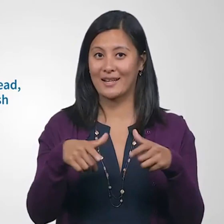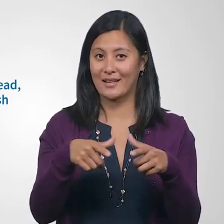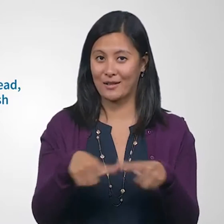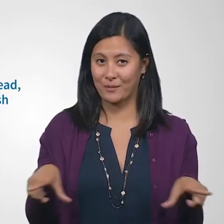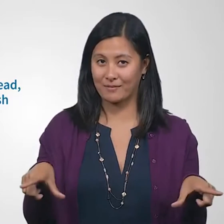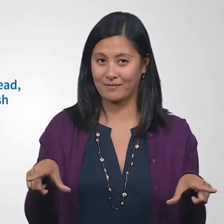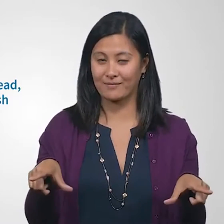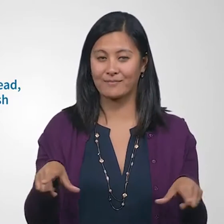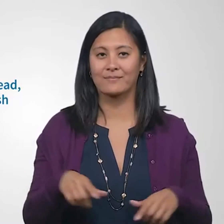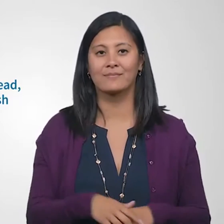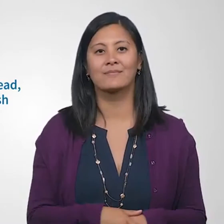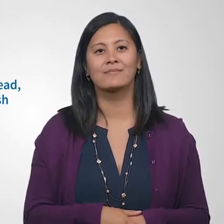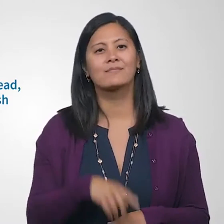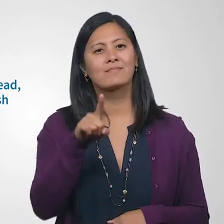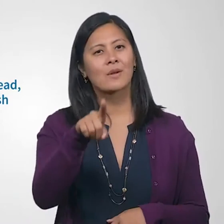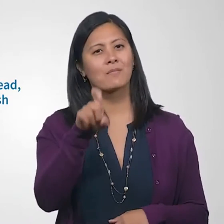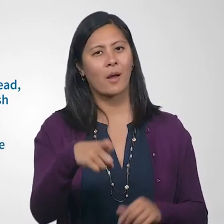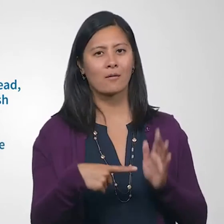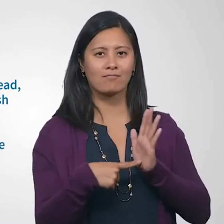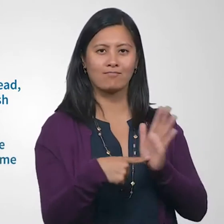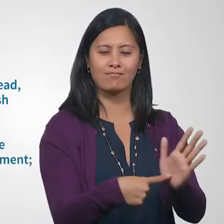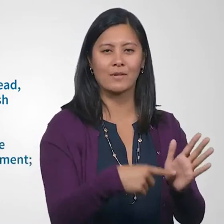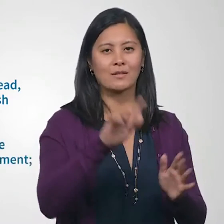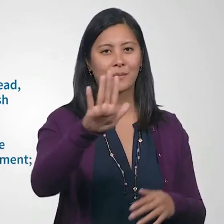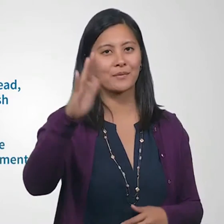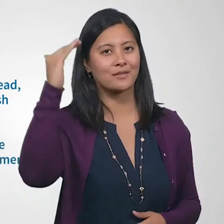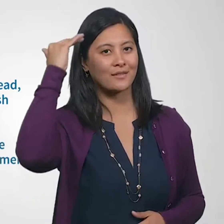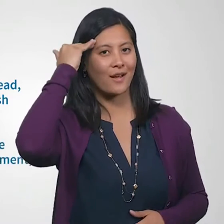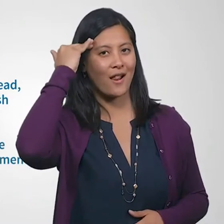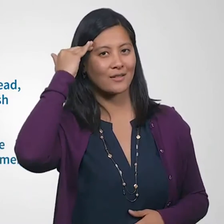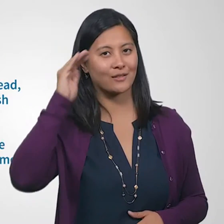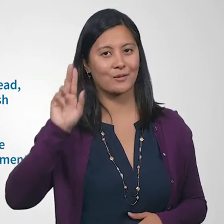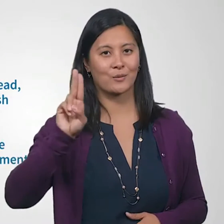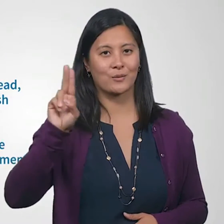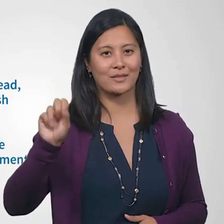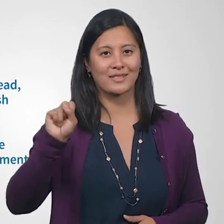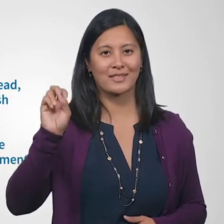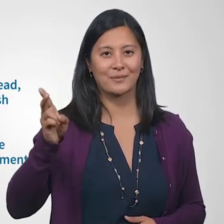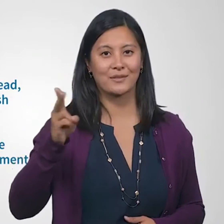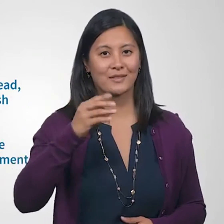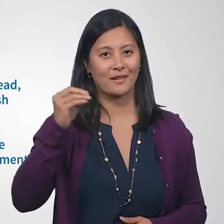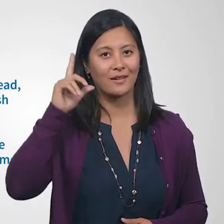language. You must demonstrate knowledge of U.S. history and government.